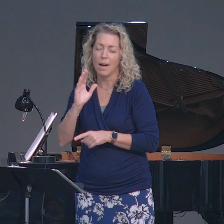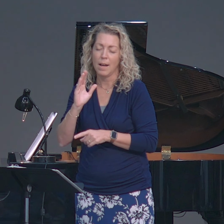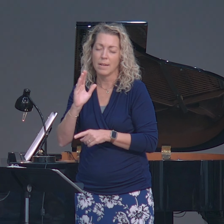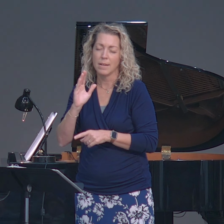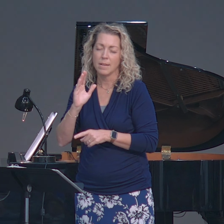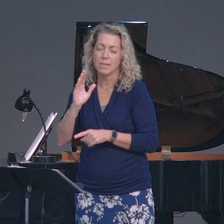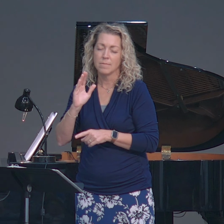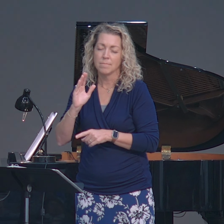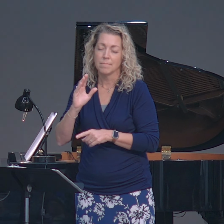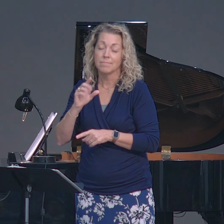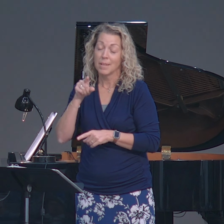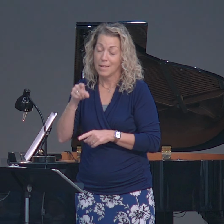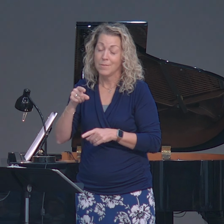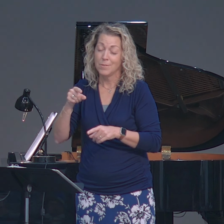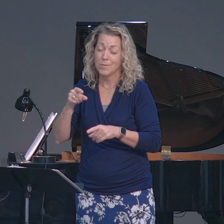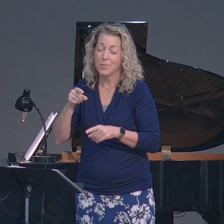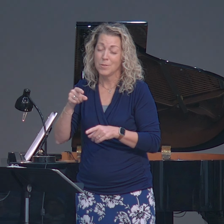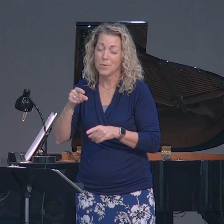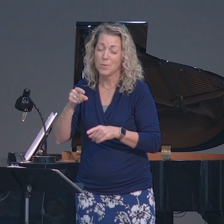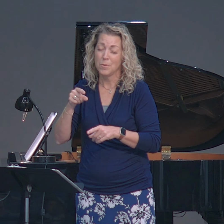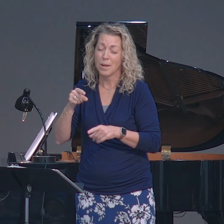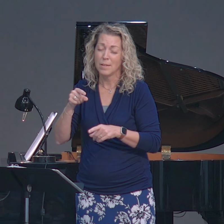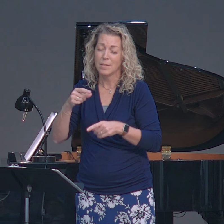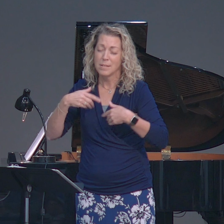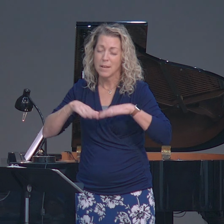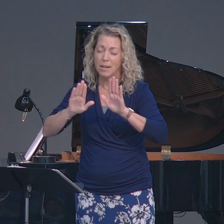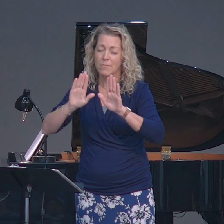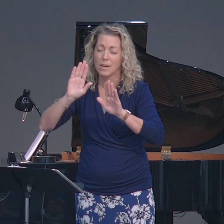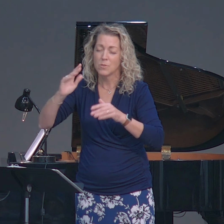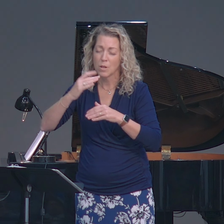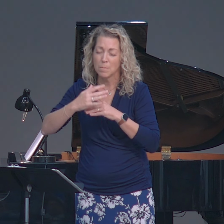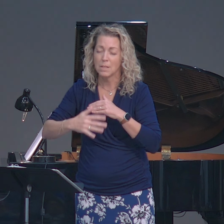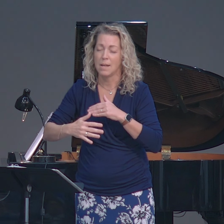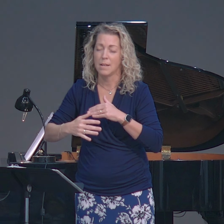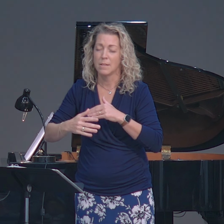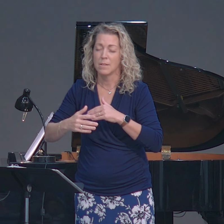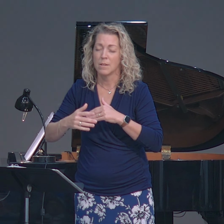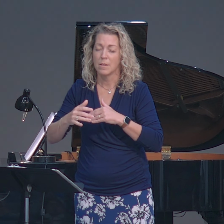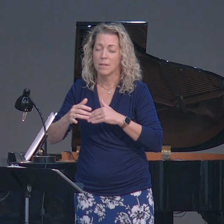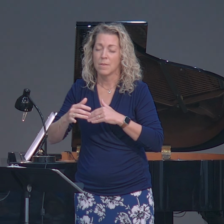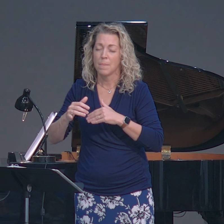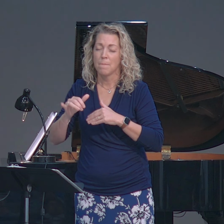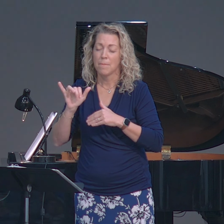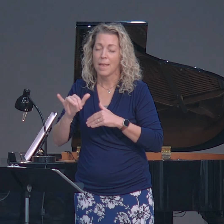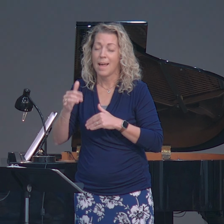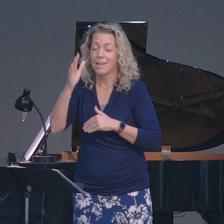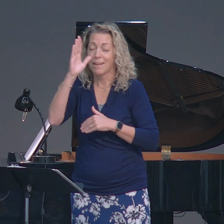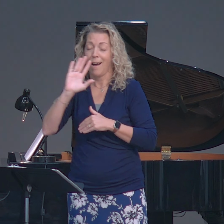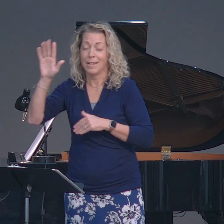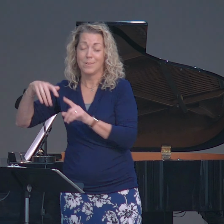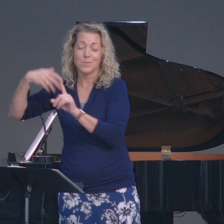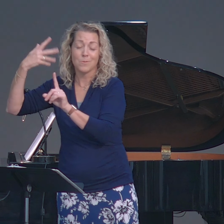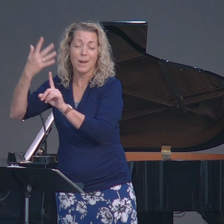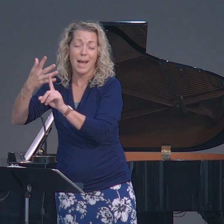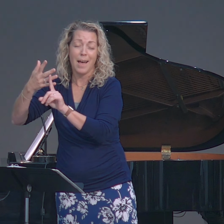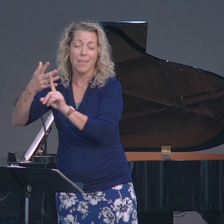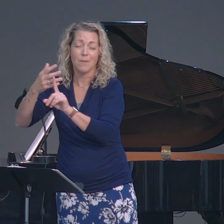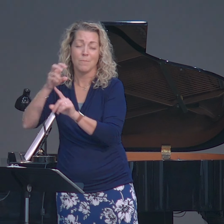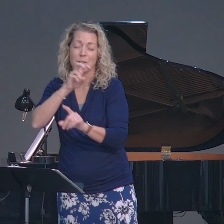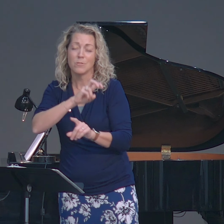blood on our behalf, that God's wrath may pass over us, pass over us that believe in you, Christ, as